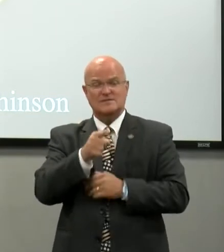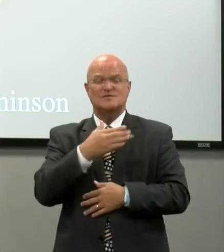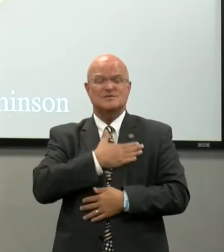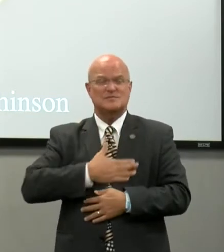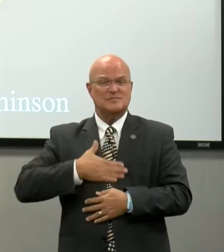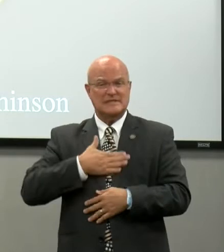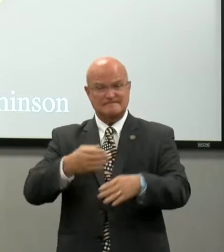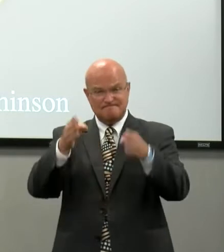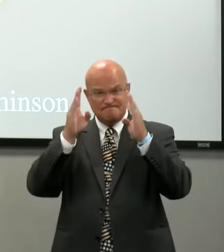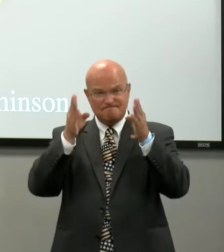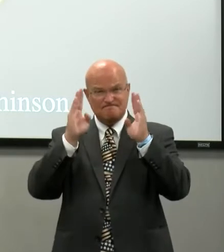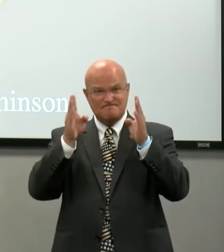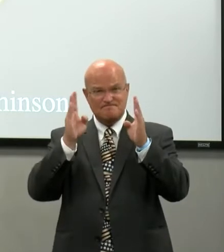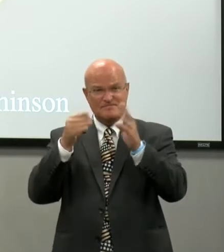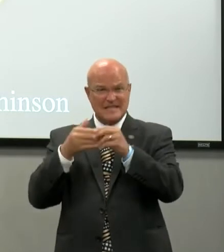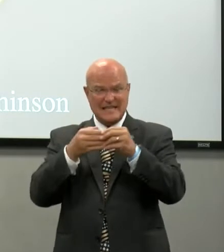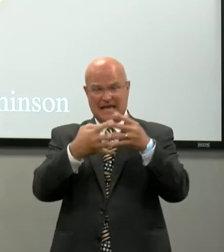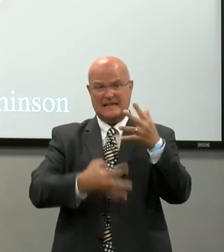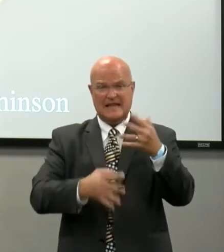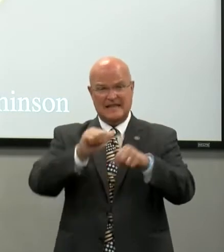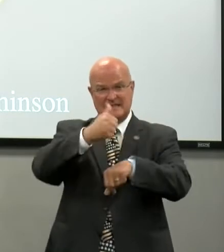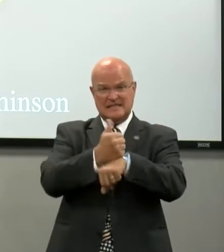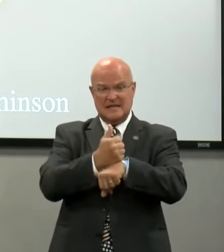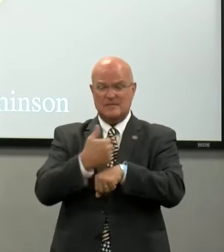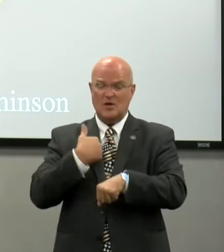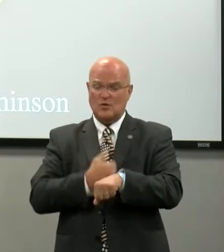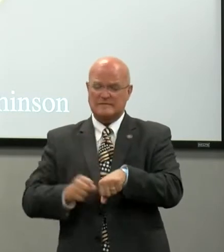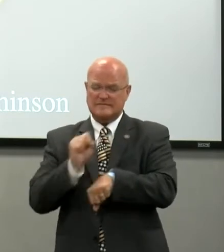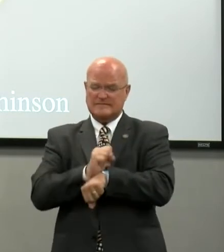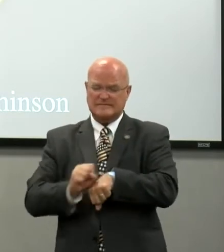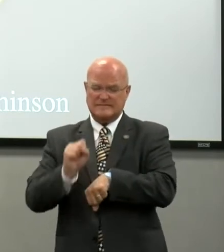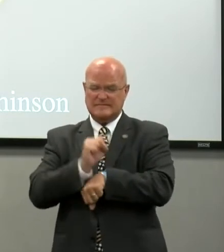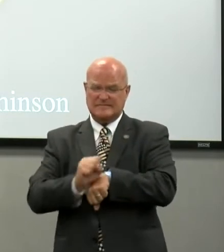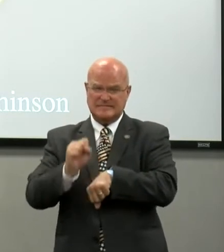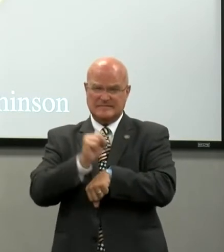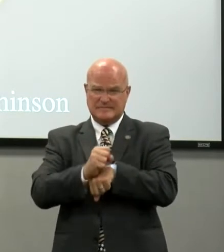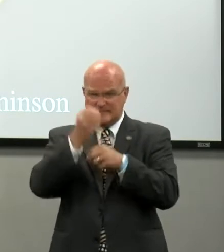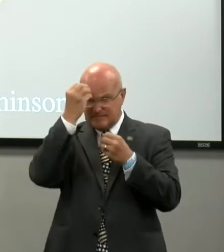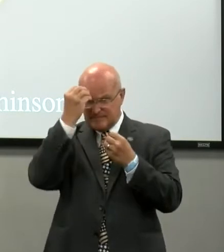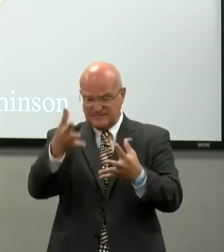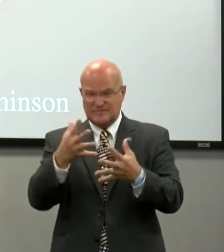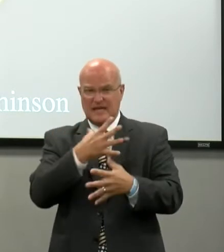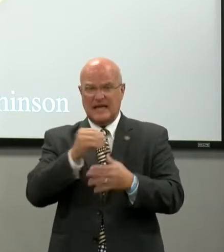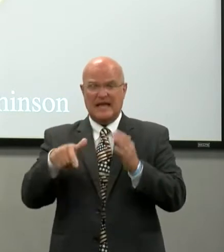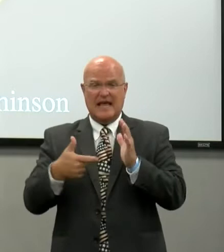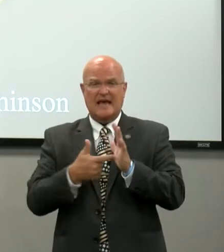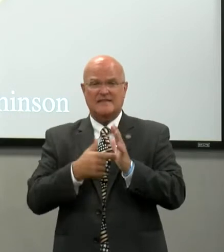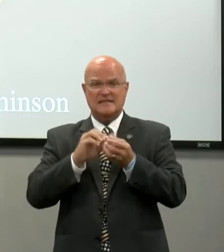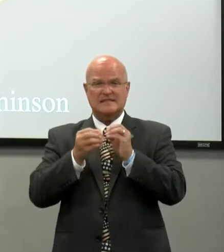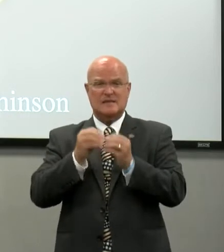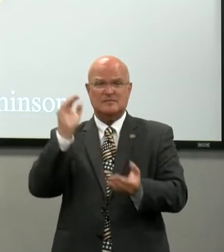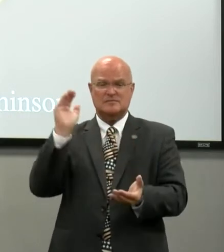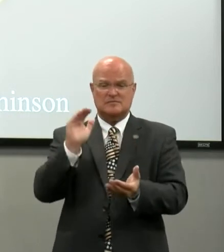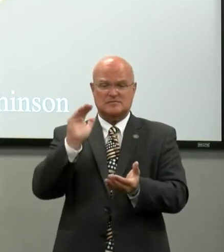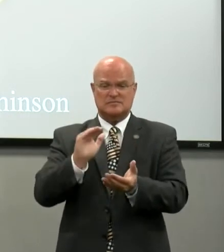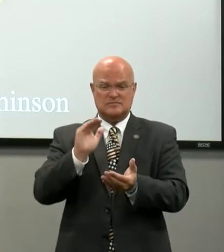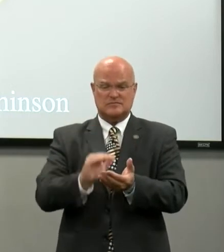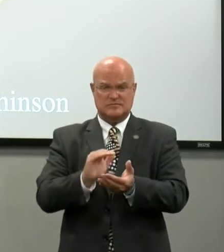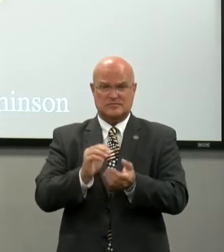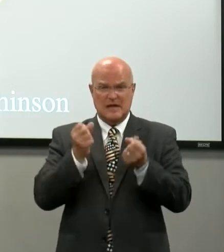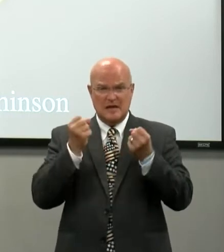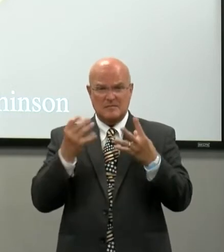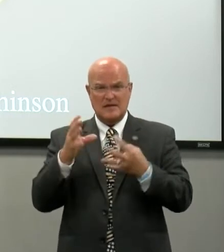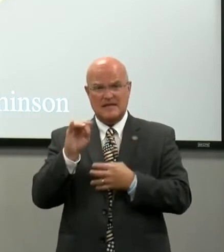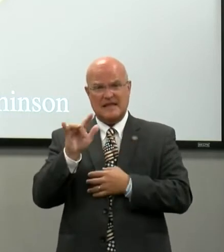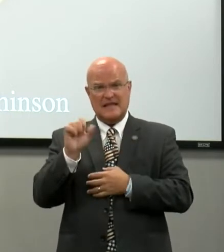please adhere to those guidelines that we have worked so hard to drive the incidence rates down in many of these counties, and